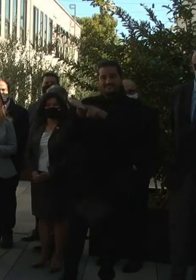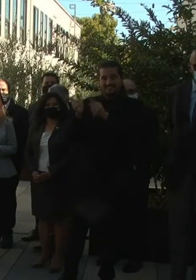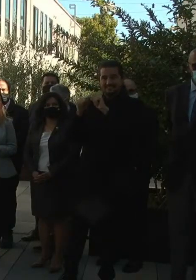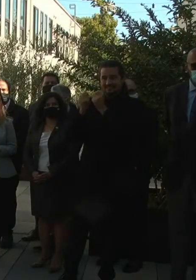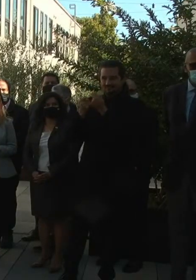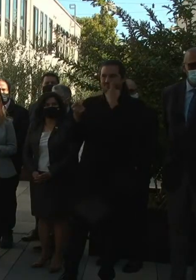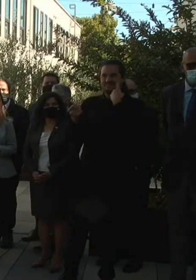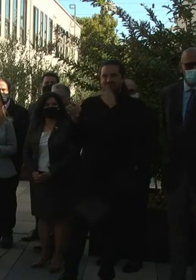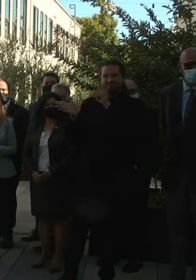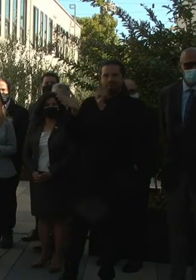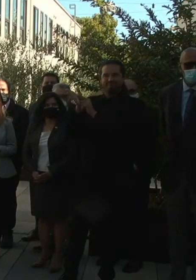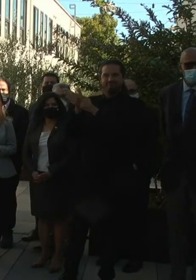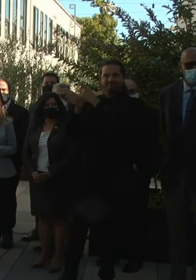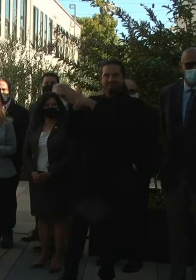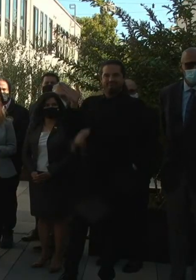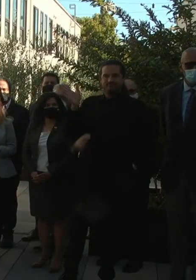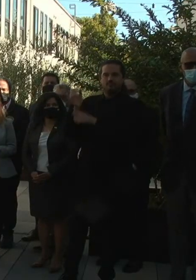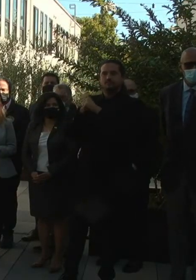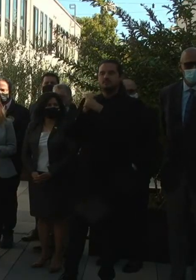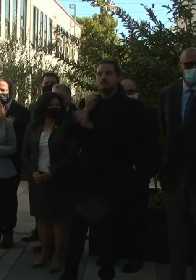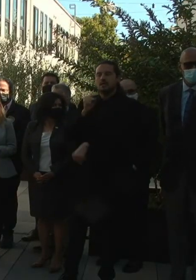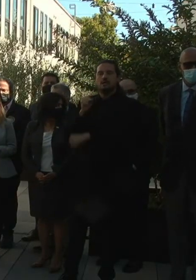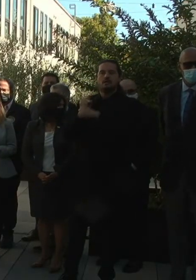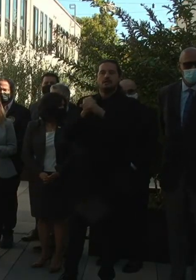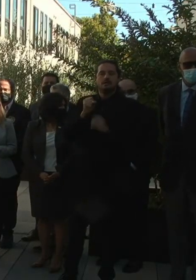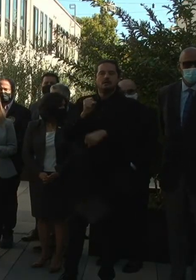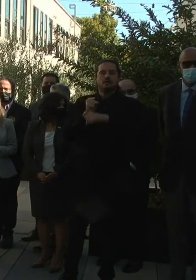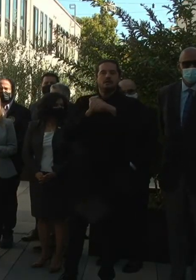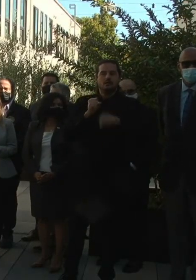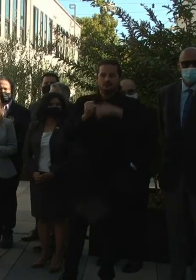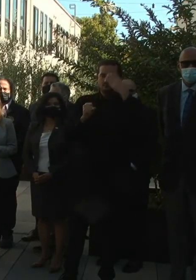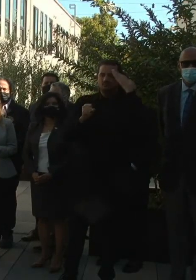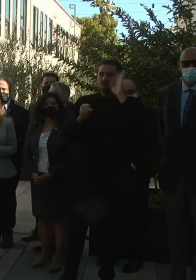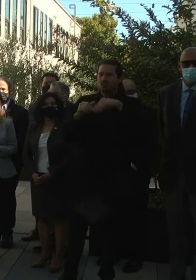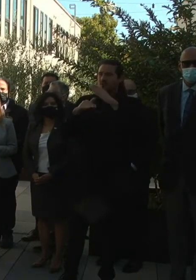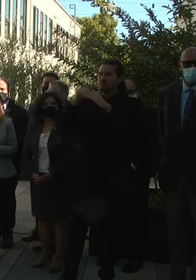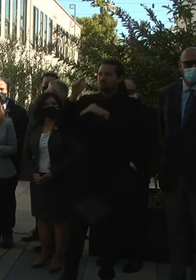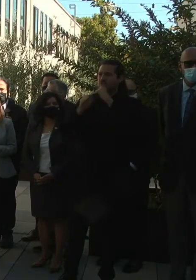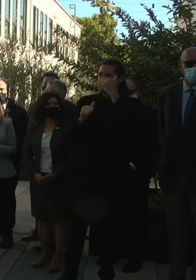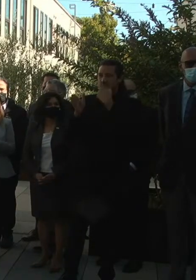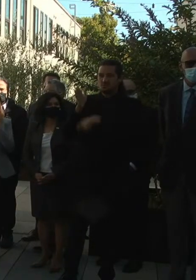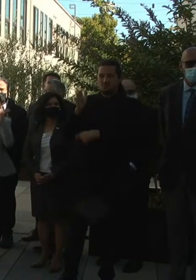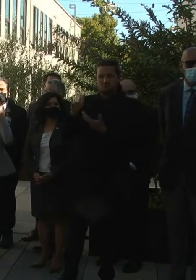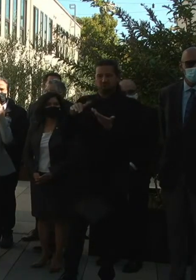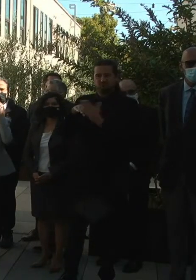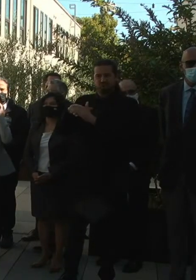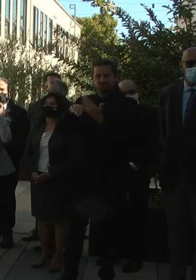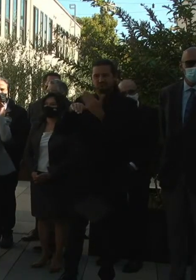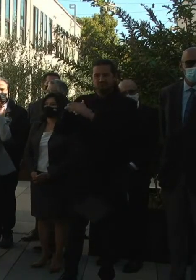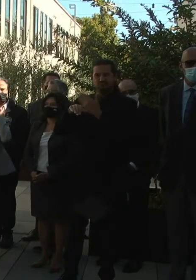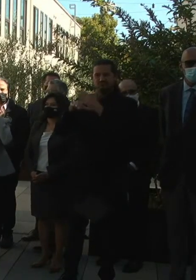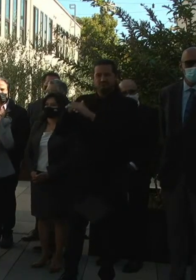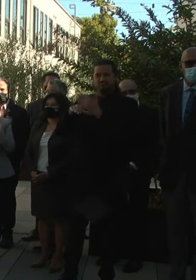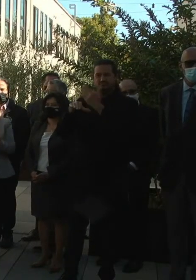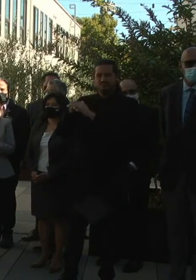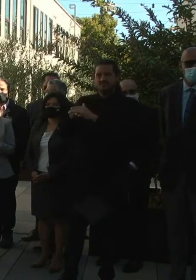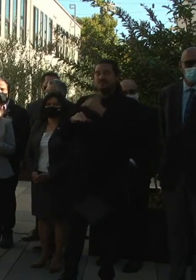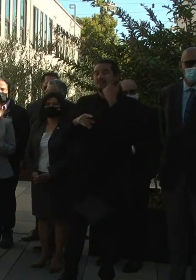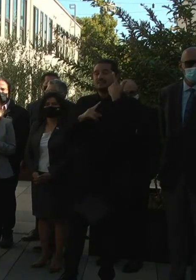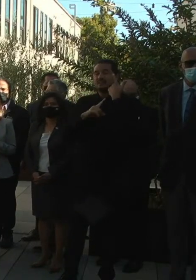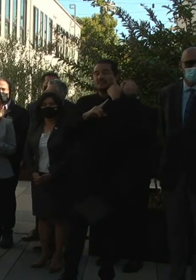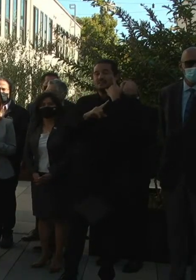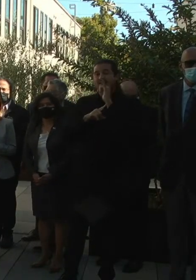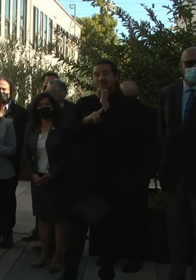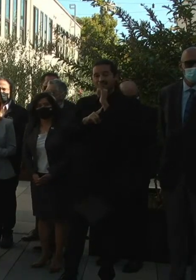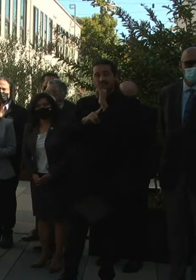the delays. We know that construction costs are going up, and forgive me, I'm trying to, here we go. The California Debt Limit Allocation Committee